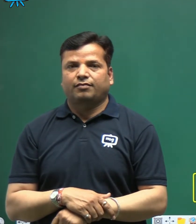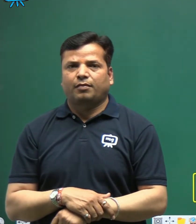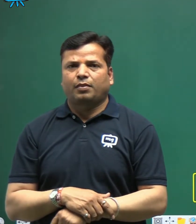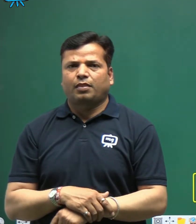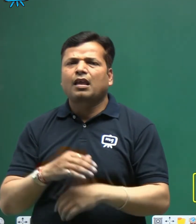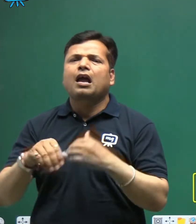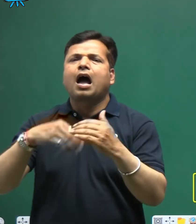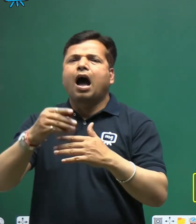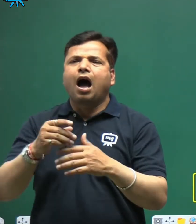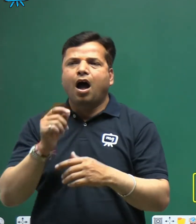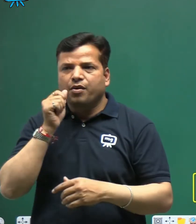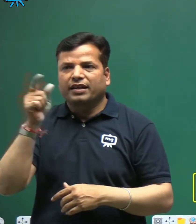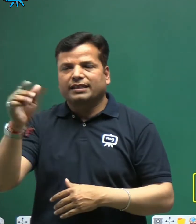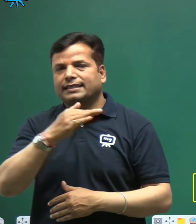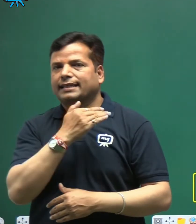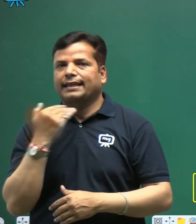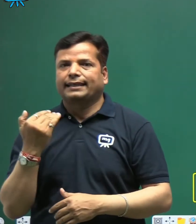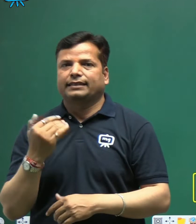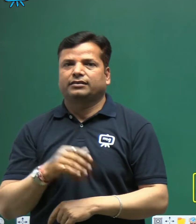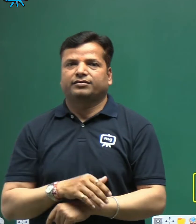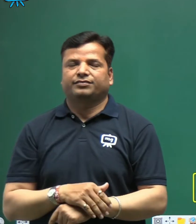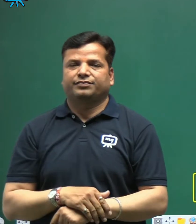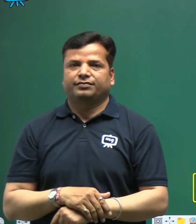After his death,